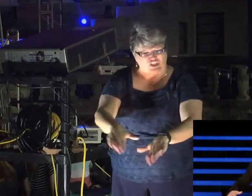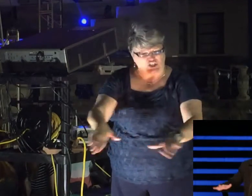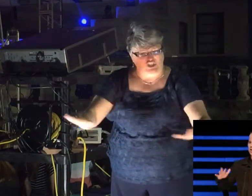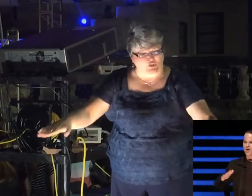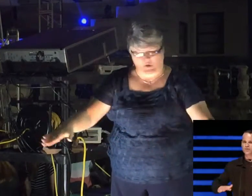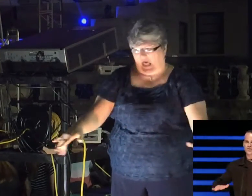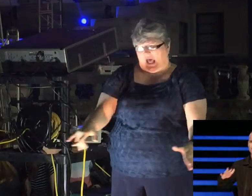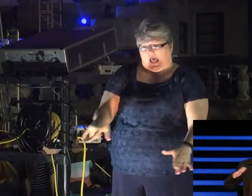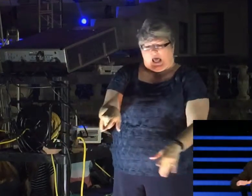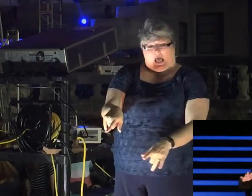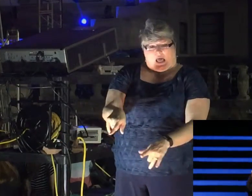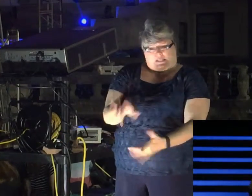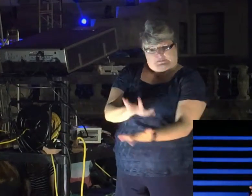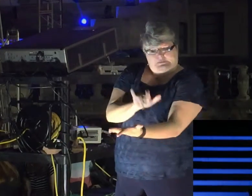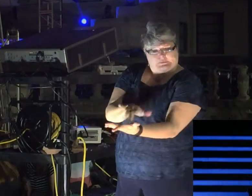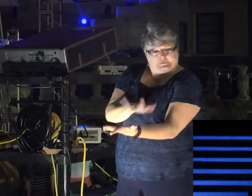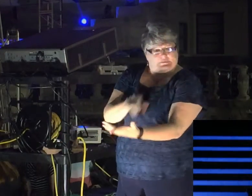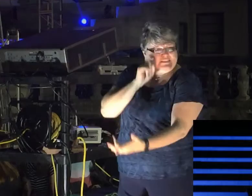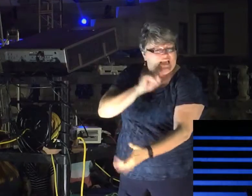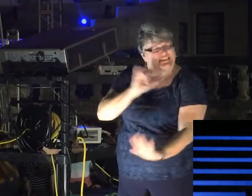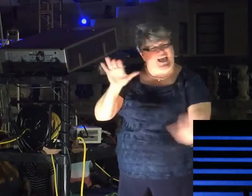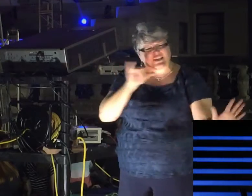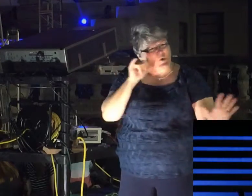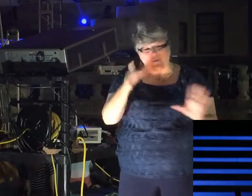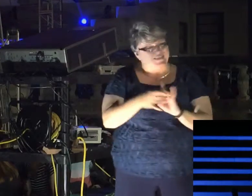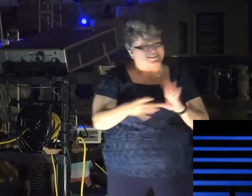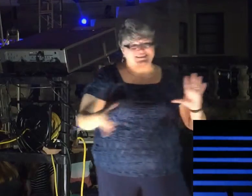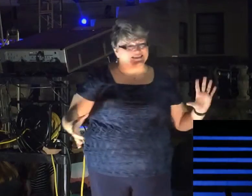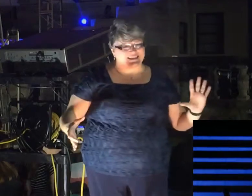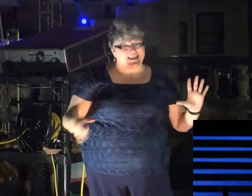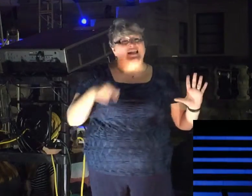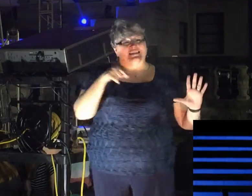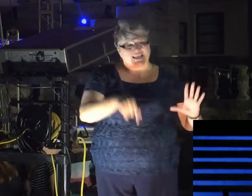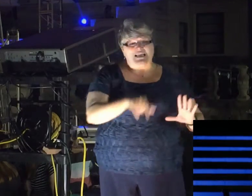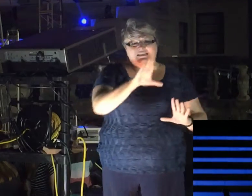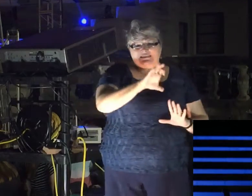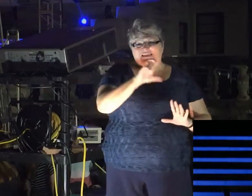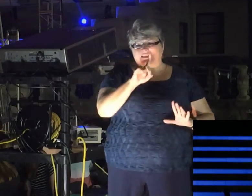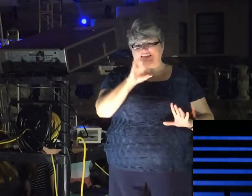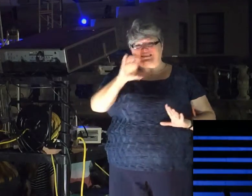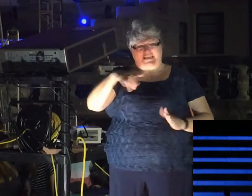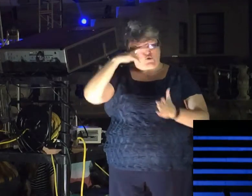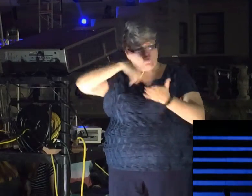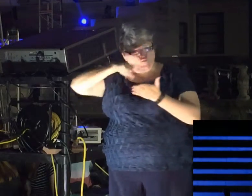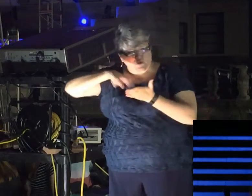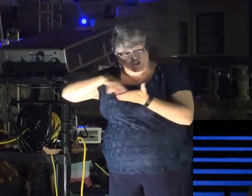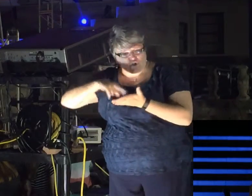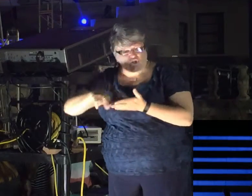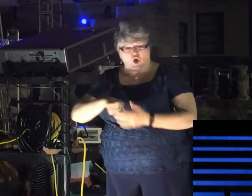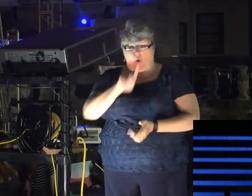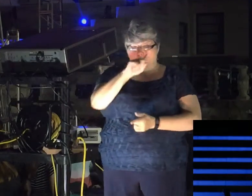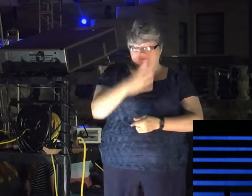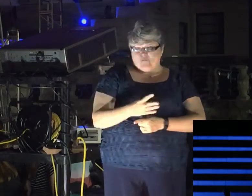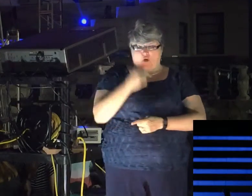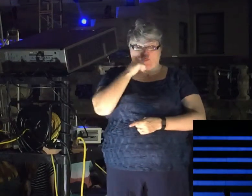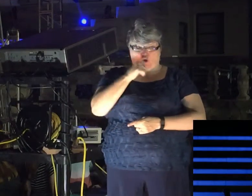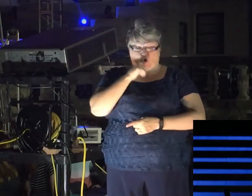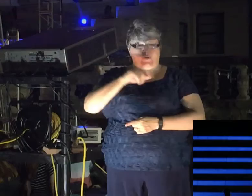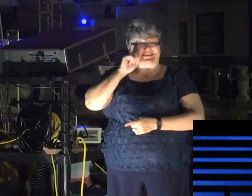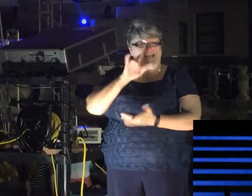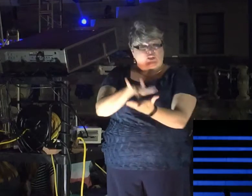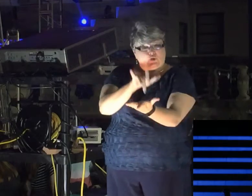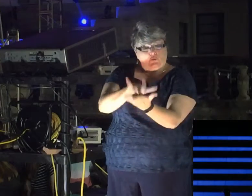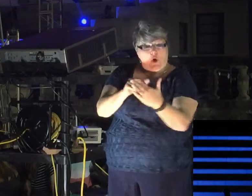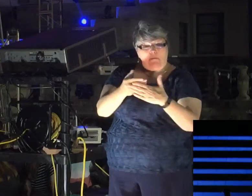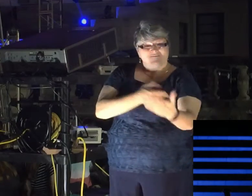to see children as potential sexual objects. And I don't think that's disconnected from the CDC's research that estimates 1 in